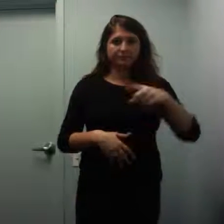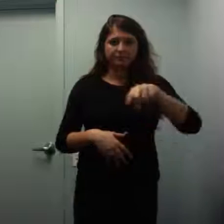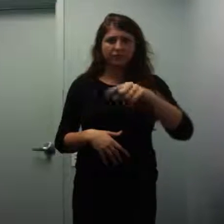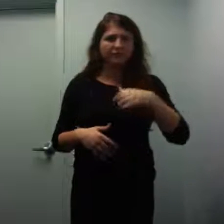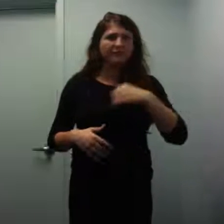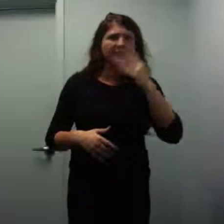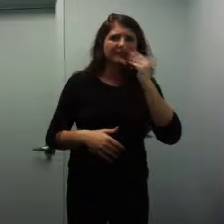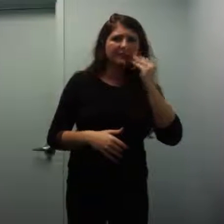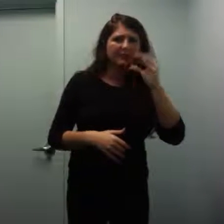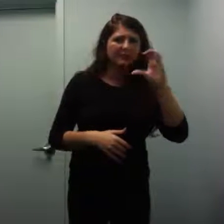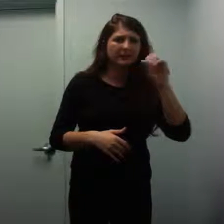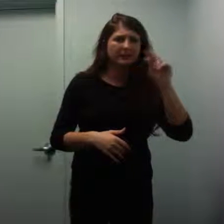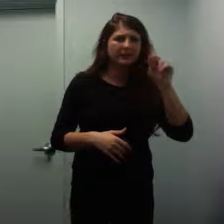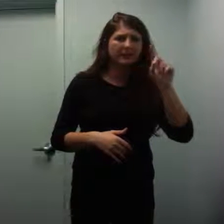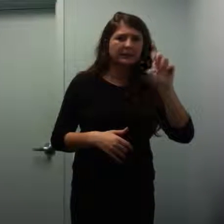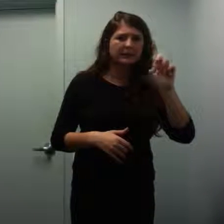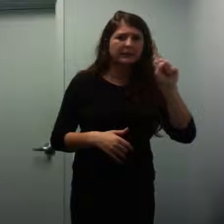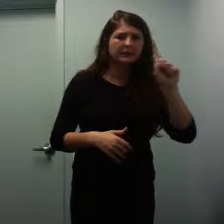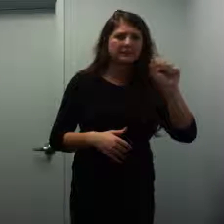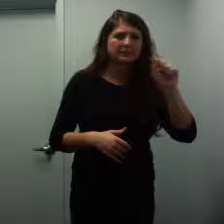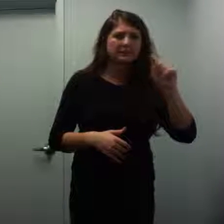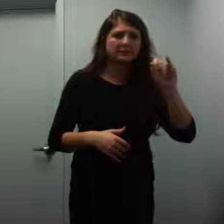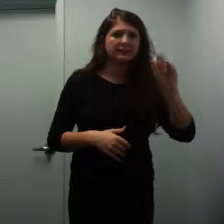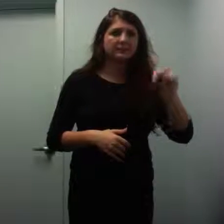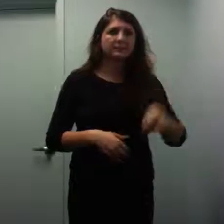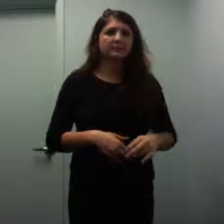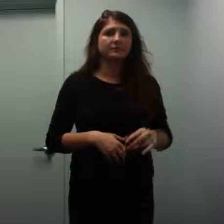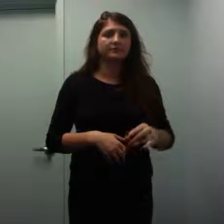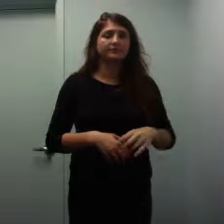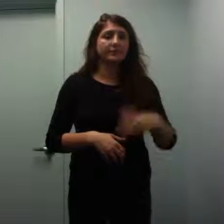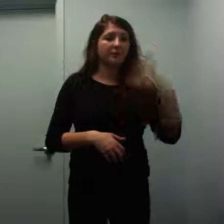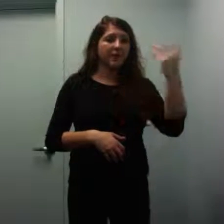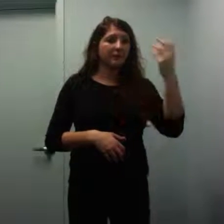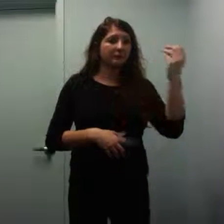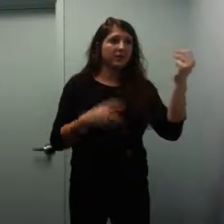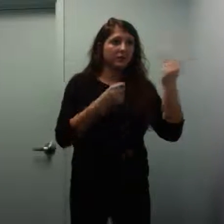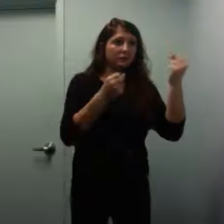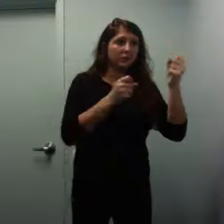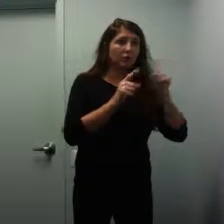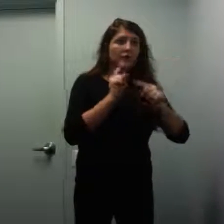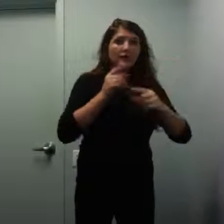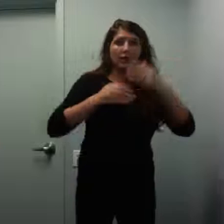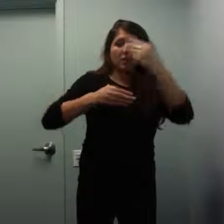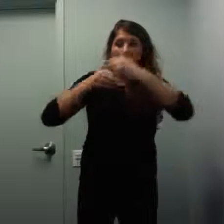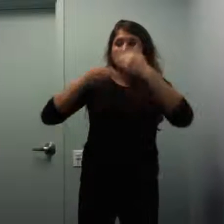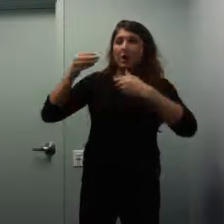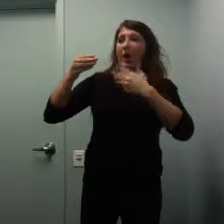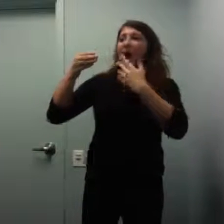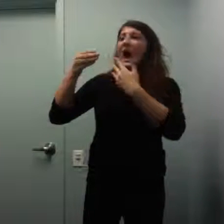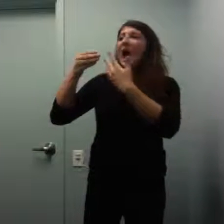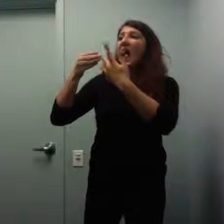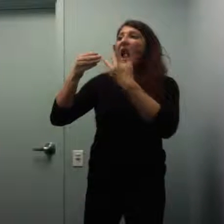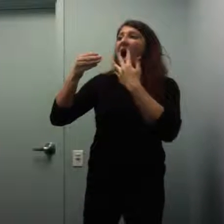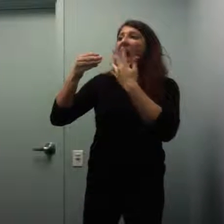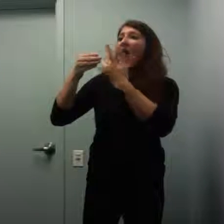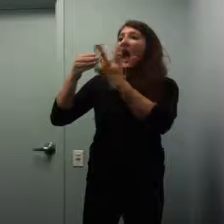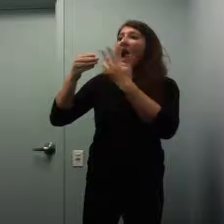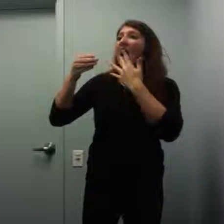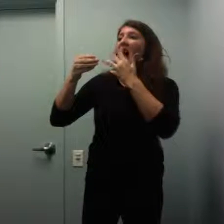Nathan? When it's cold outside and you breathe on the window glass. Okay, that's one. It's cold outside. You go up